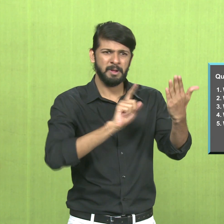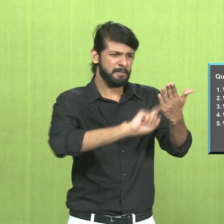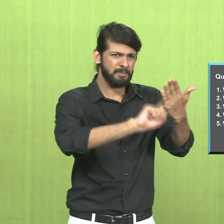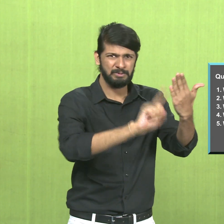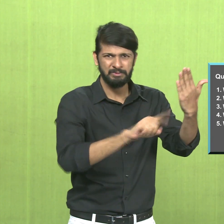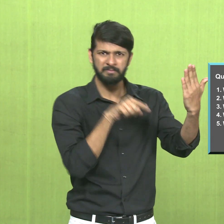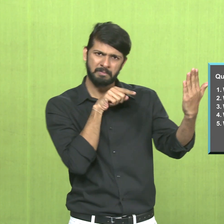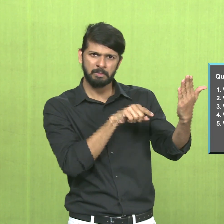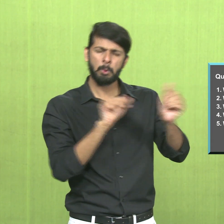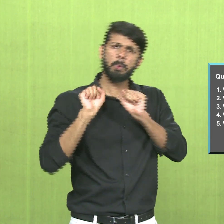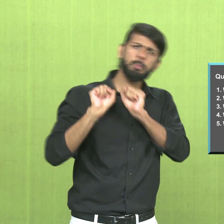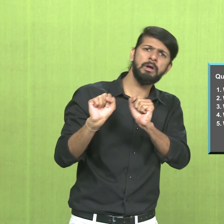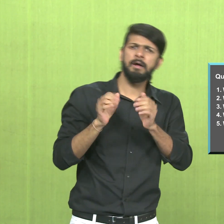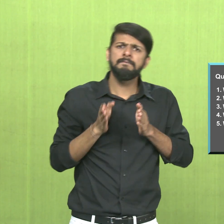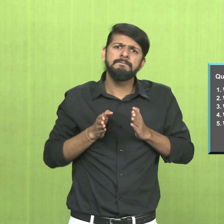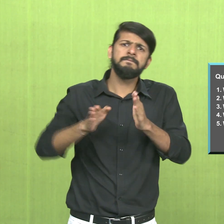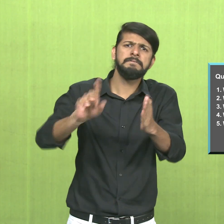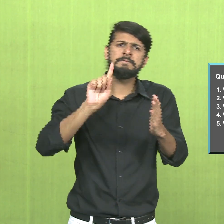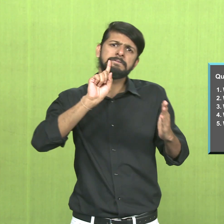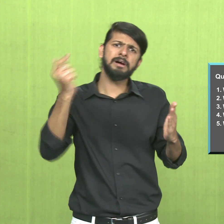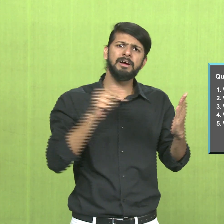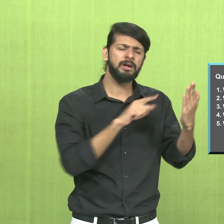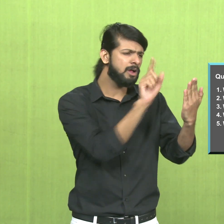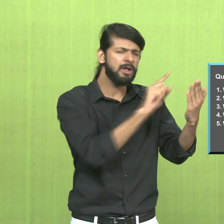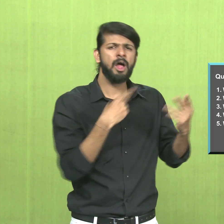what characterized a Picasso painting?